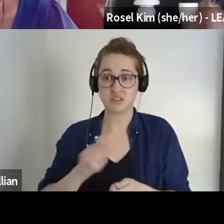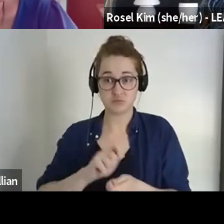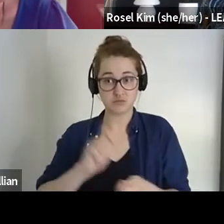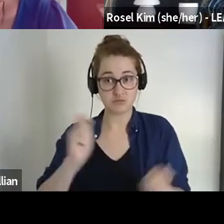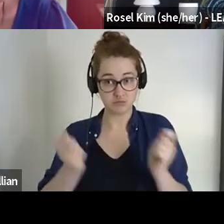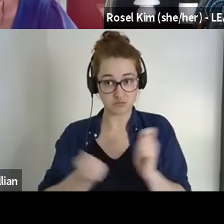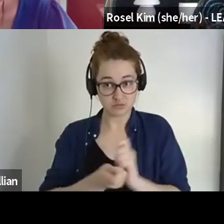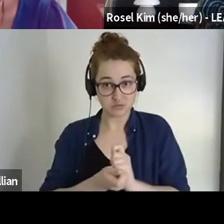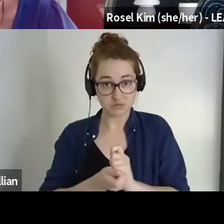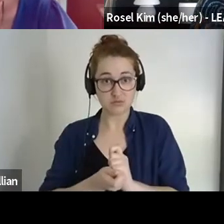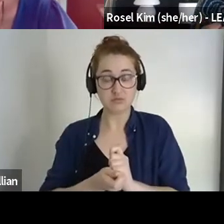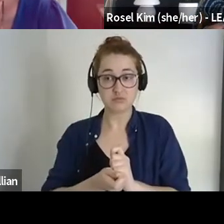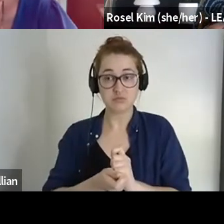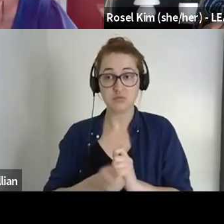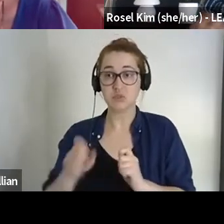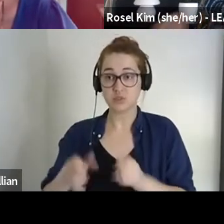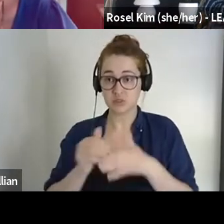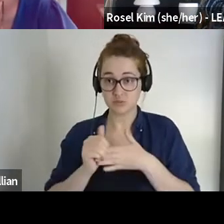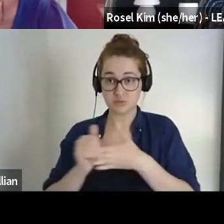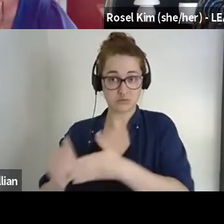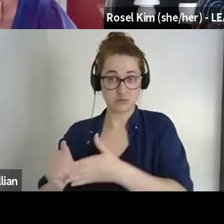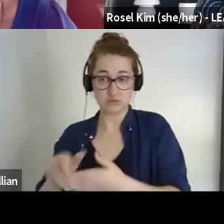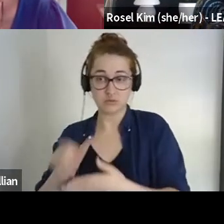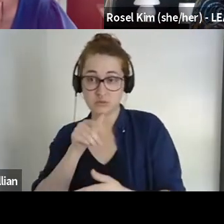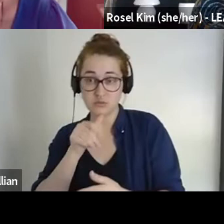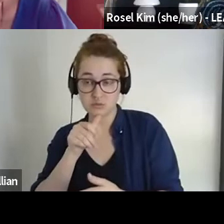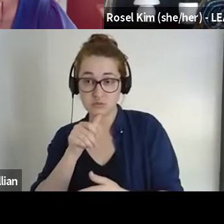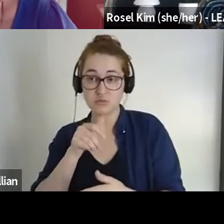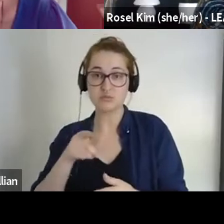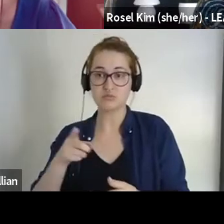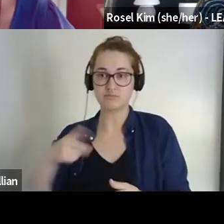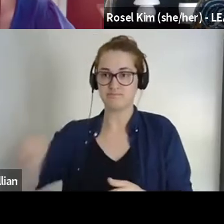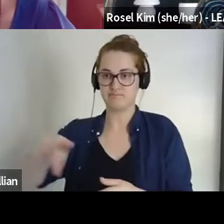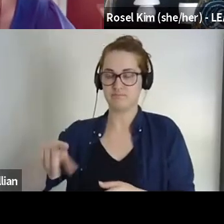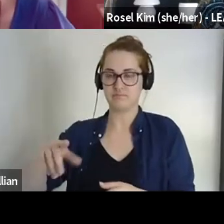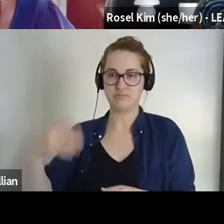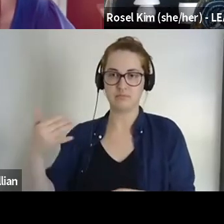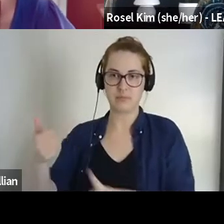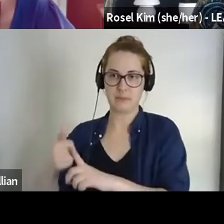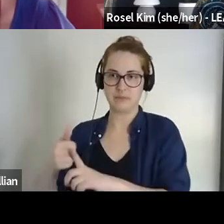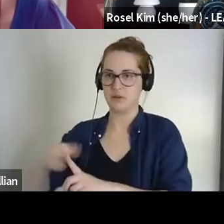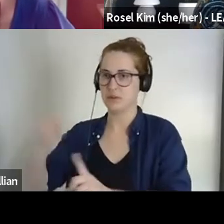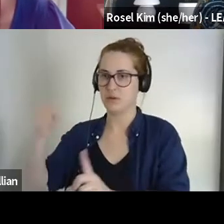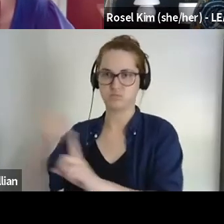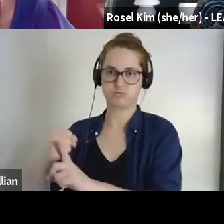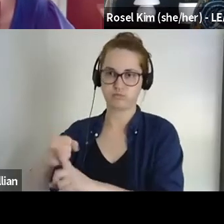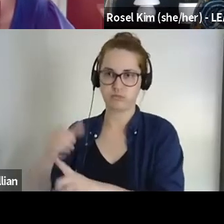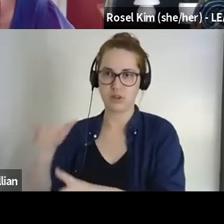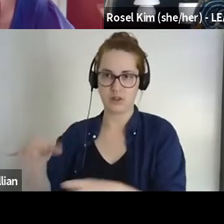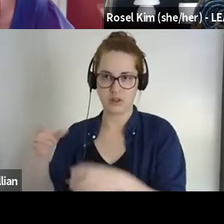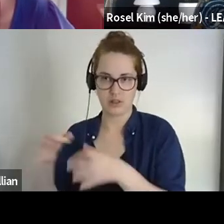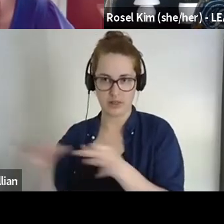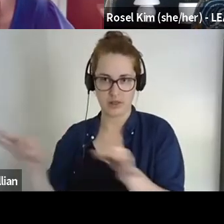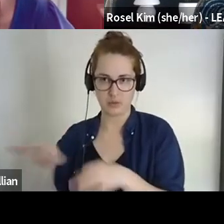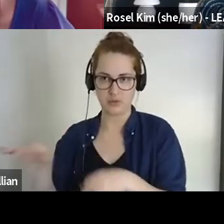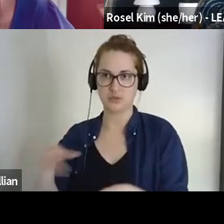be guided and led by people who are most impacted by that language. And I think as